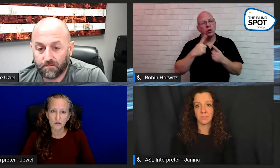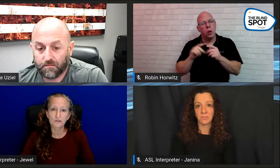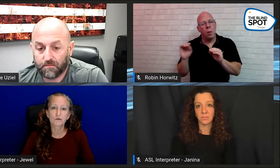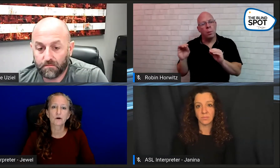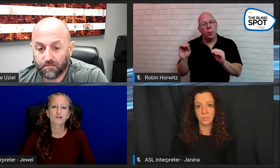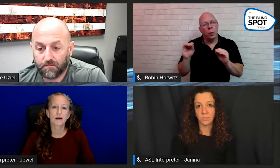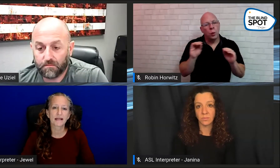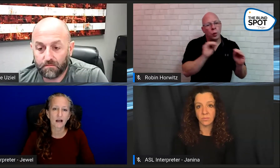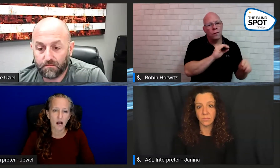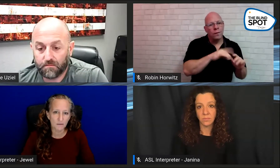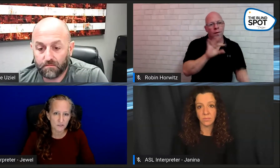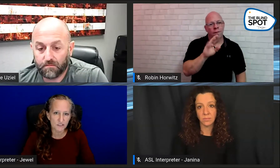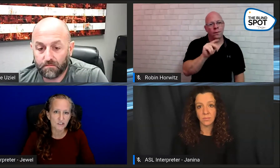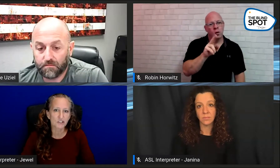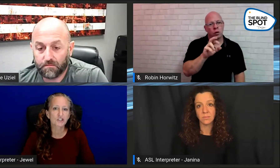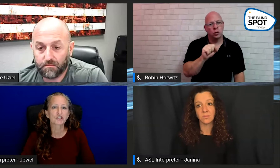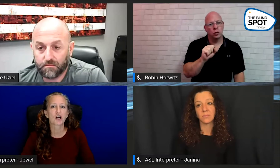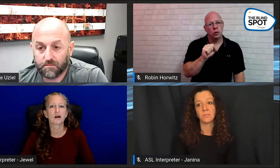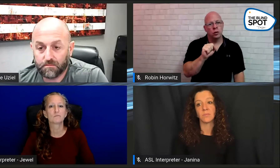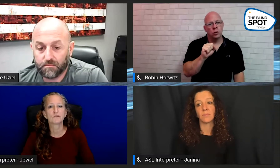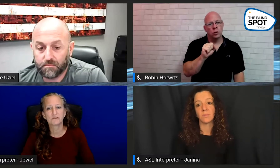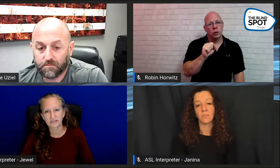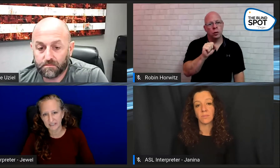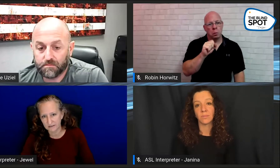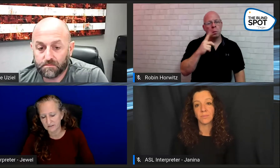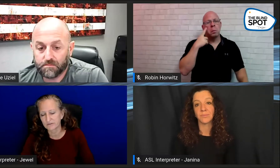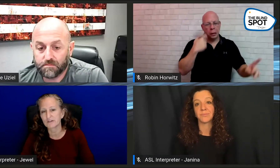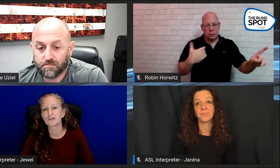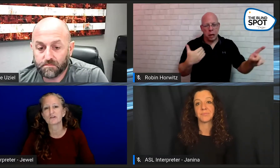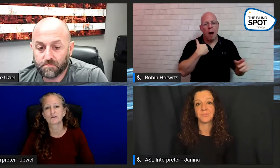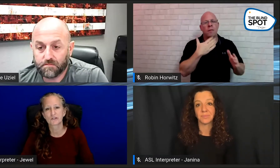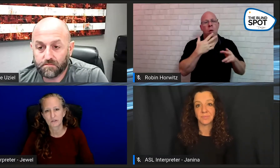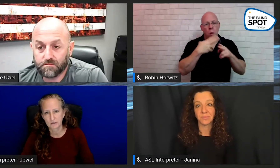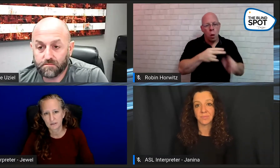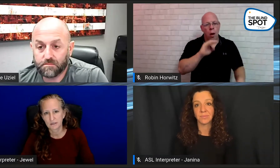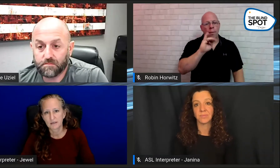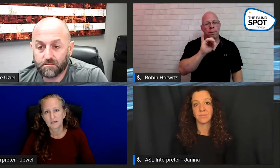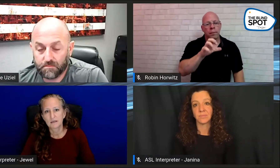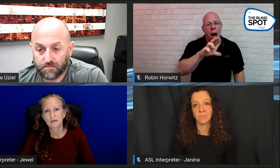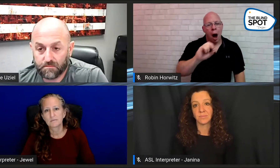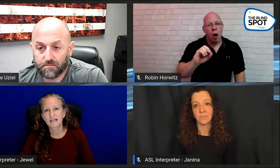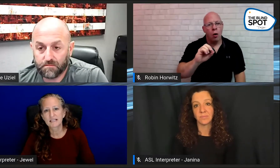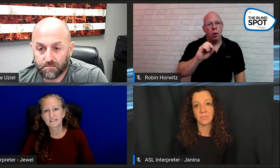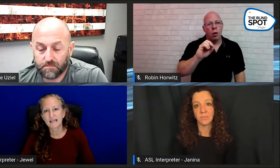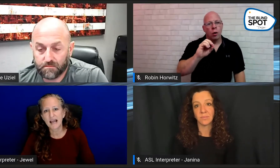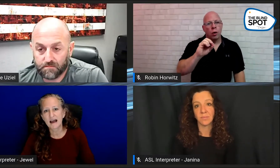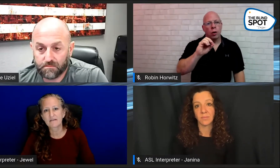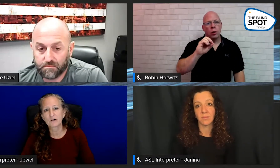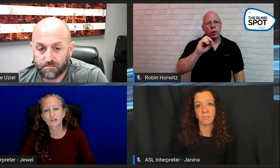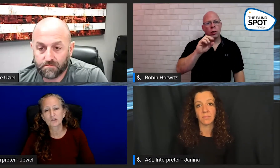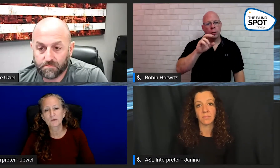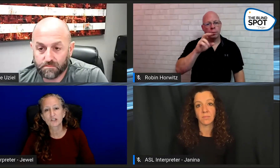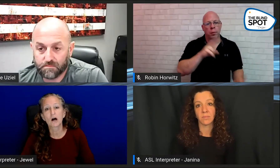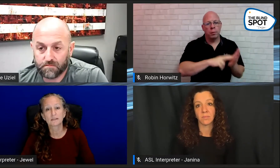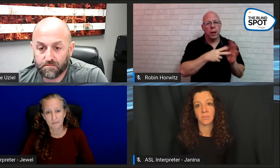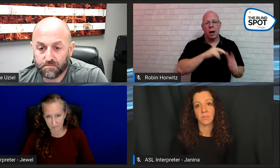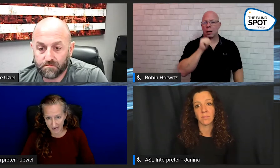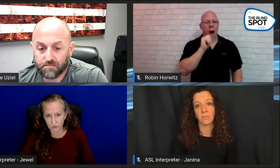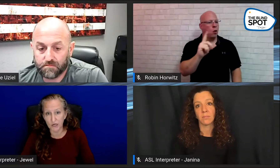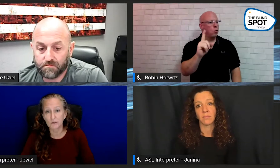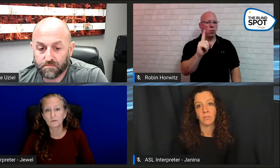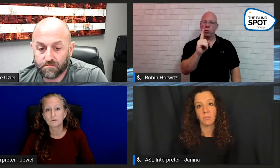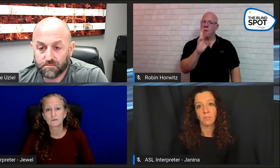encourage those who are trading options to start moving to futures because they have what's called